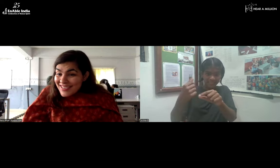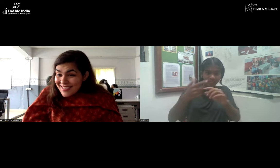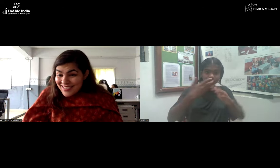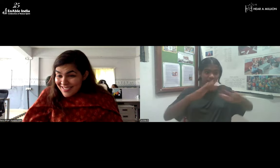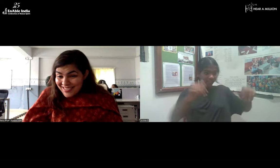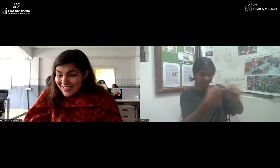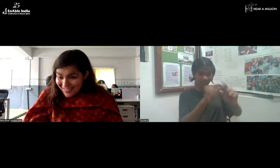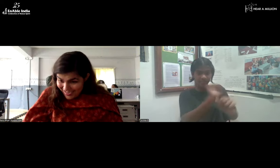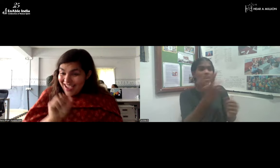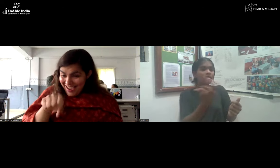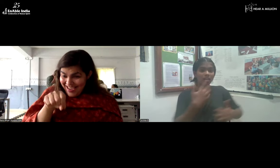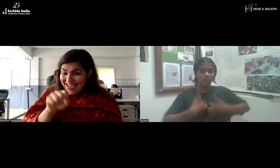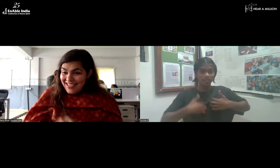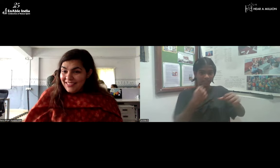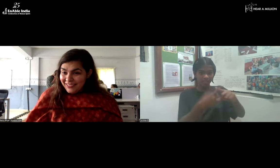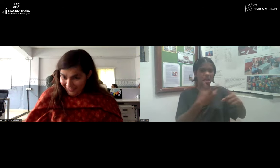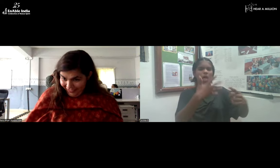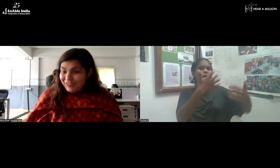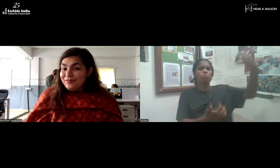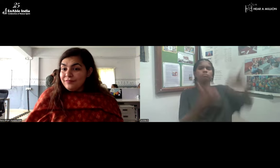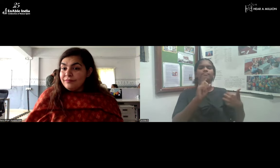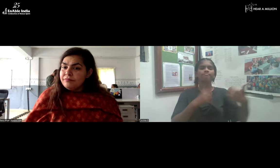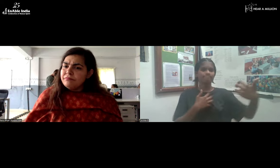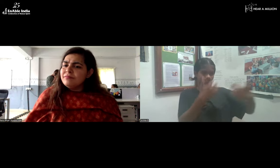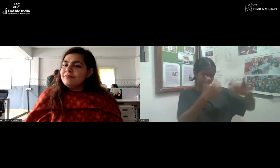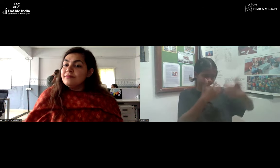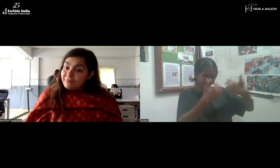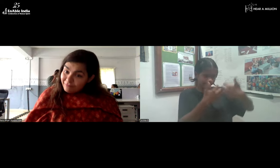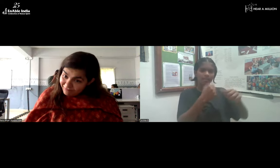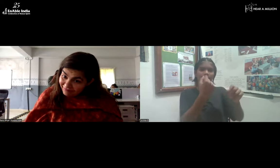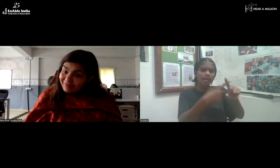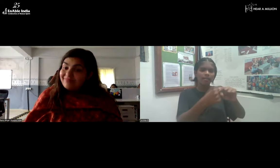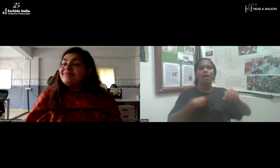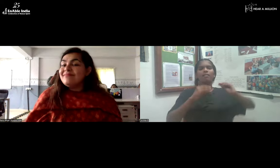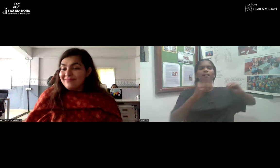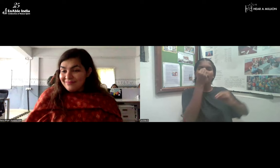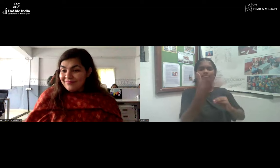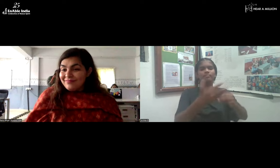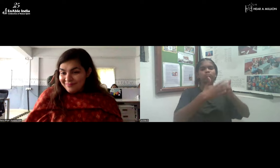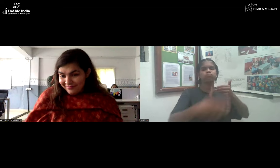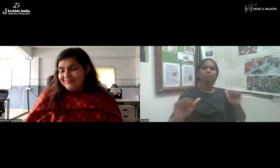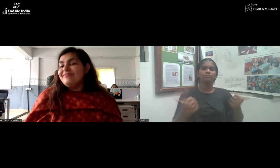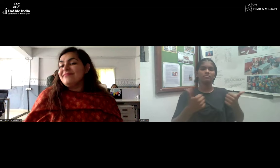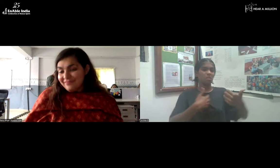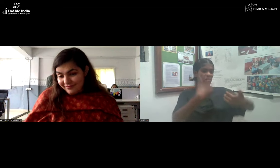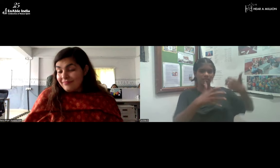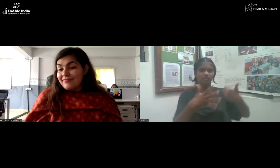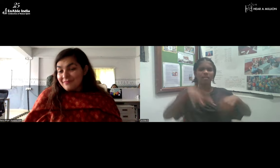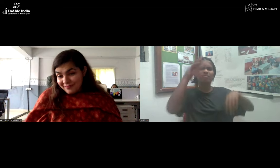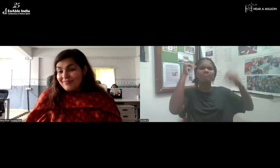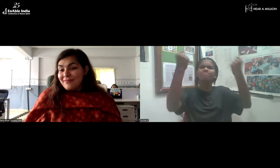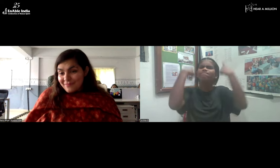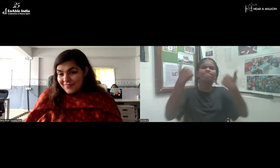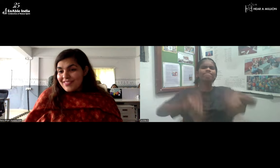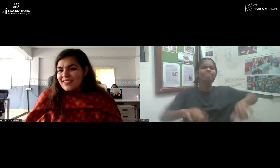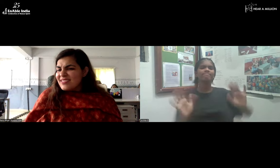hearing people. Hearing people know so much about artificial intelligence and its advancement, but deaf people do not know about it. So I do want them to